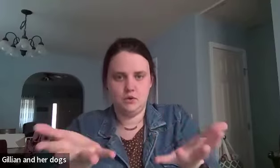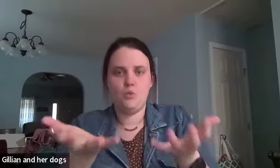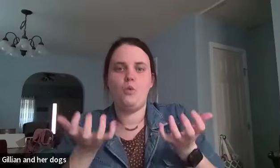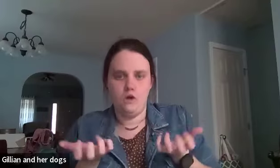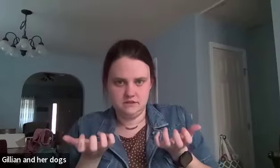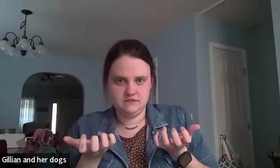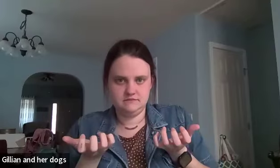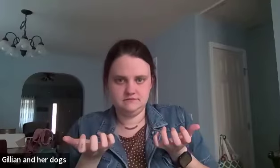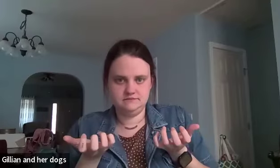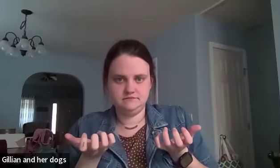Okay. Want.